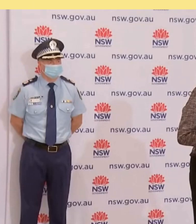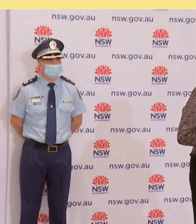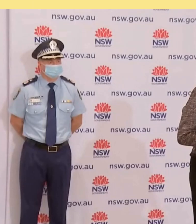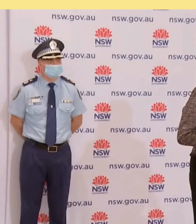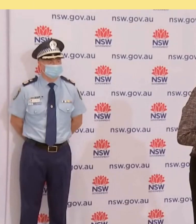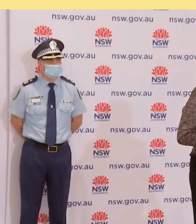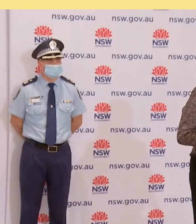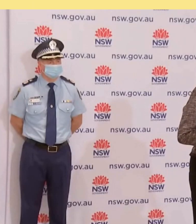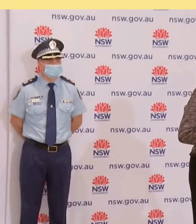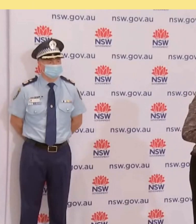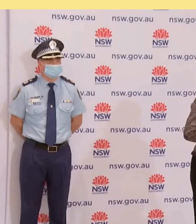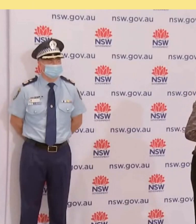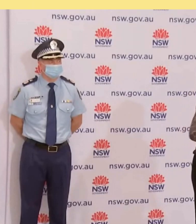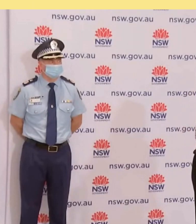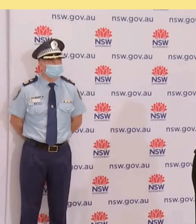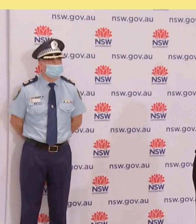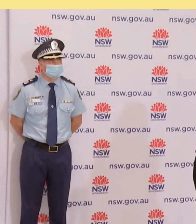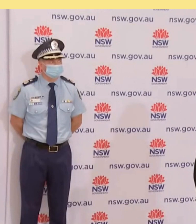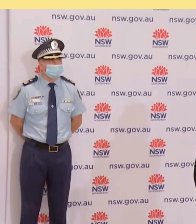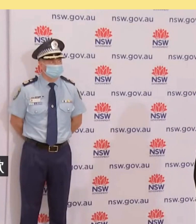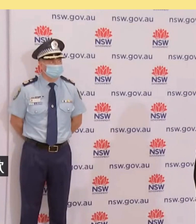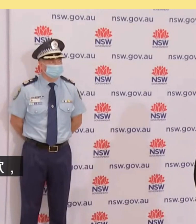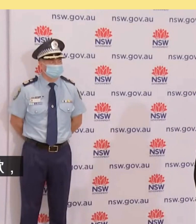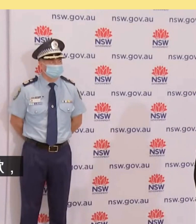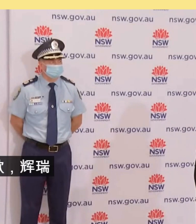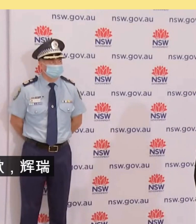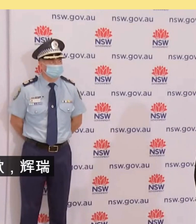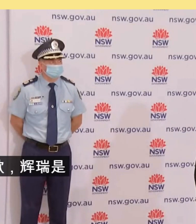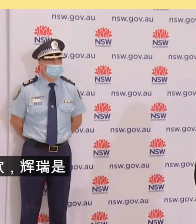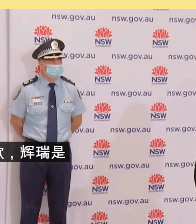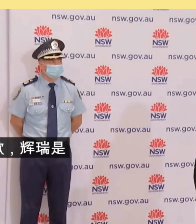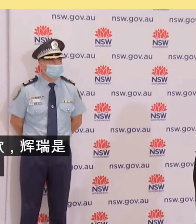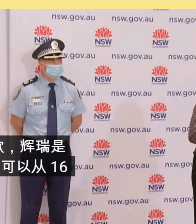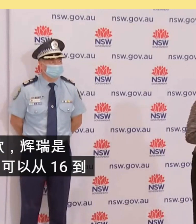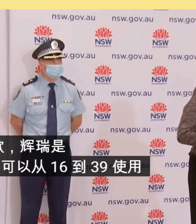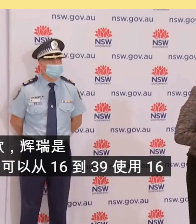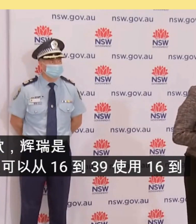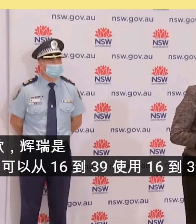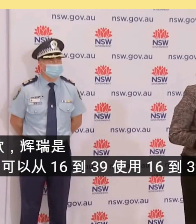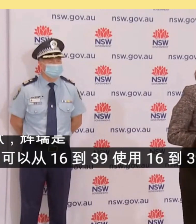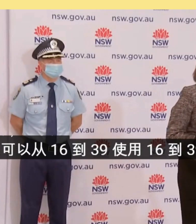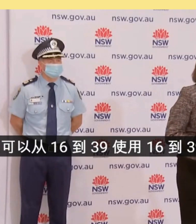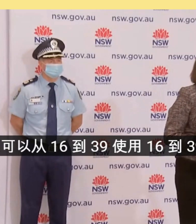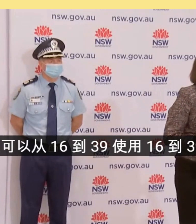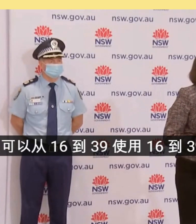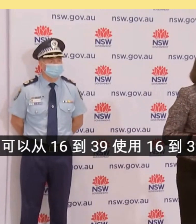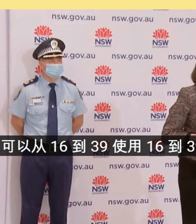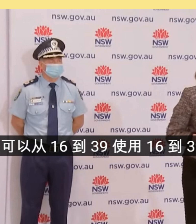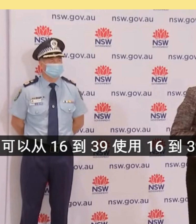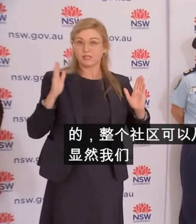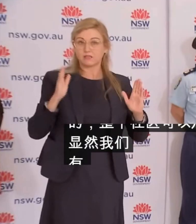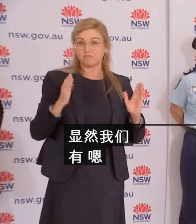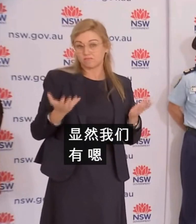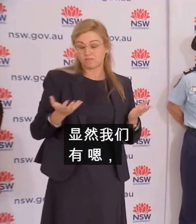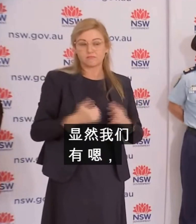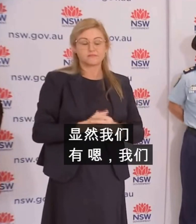Pfizer access from next week. I don't understand the question, I'm sorry. Pfizer Yeah. access 16 to 39 for the entire community. When could that be expected? Well,